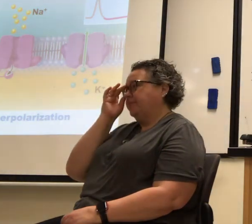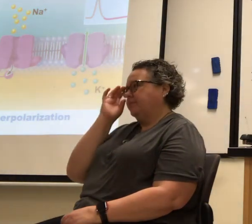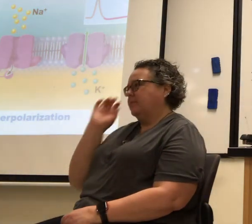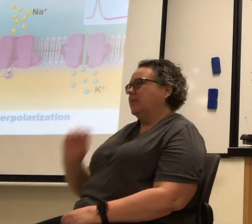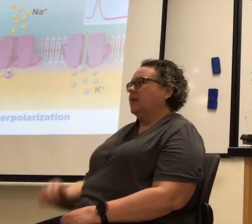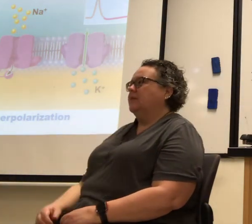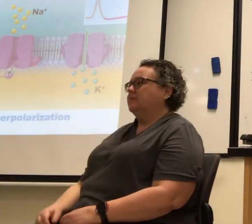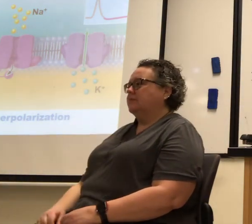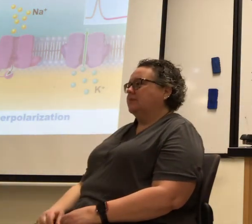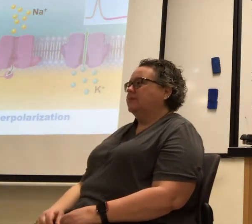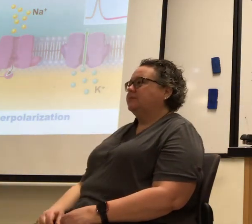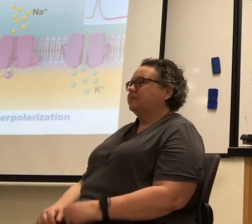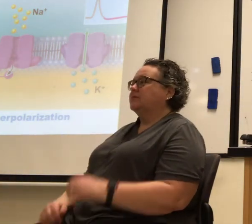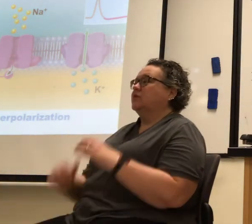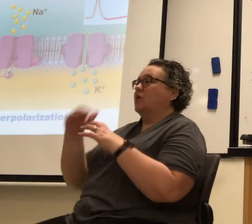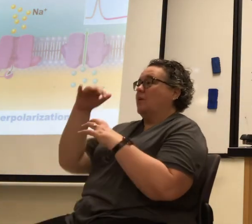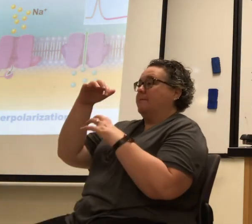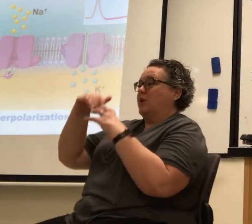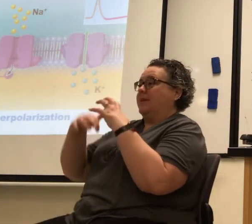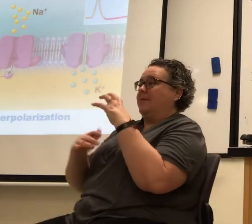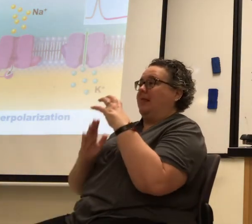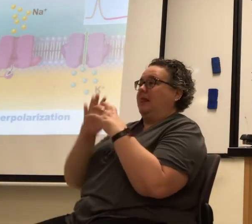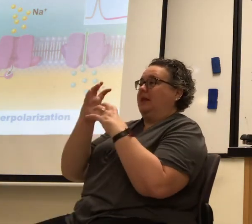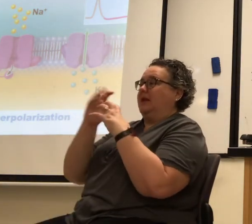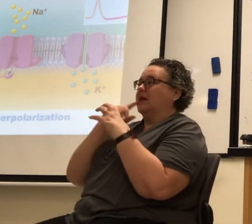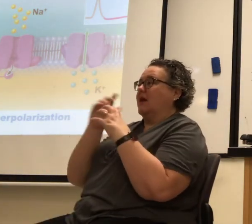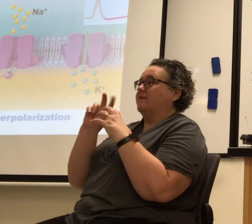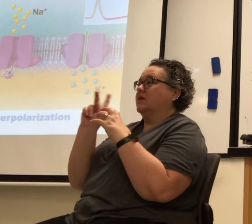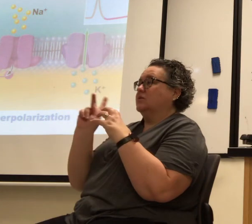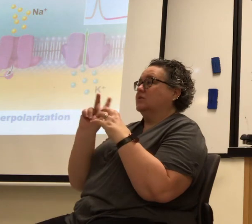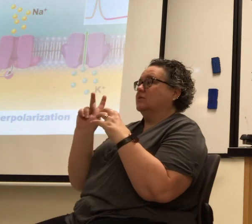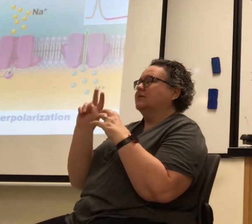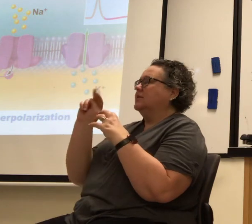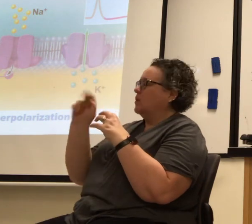Permeability of sodium is greater during the